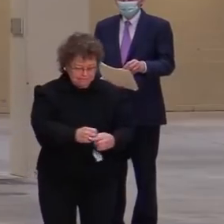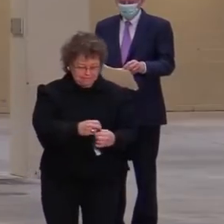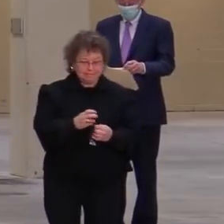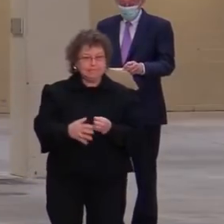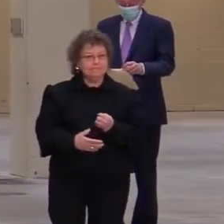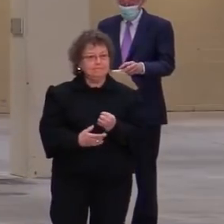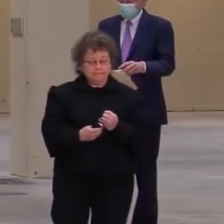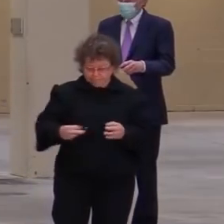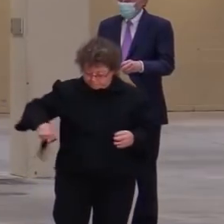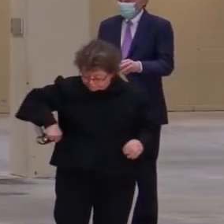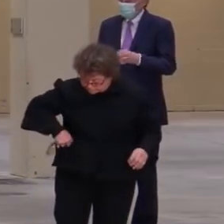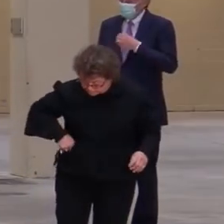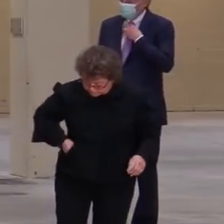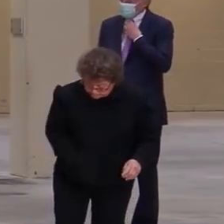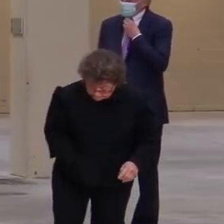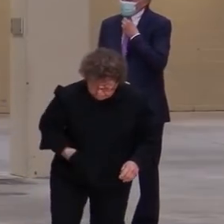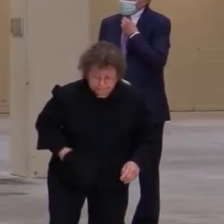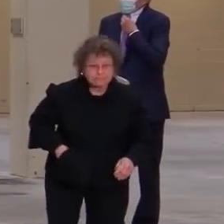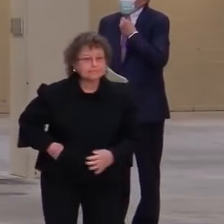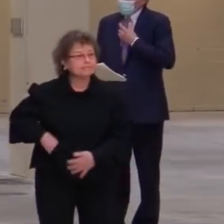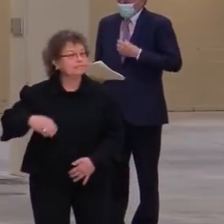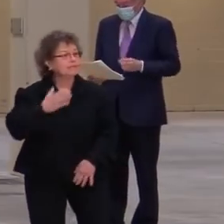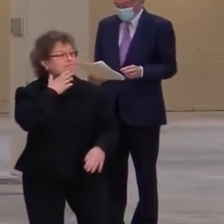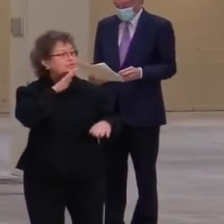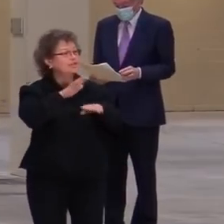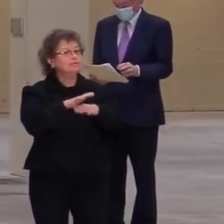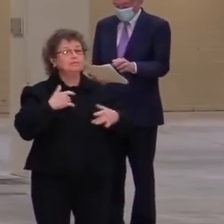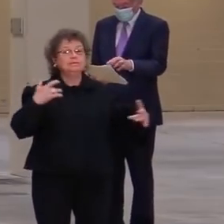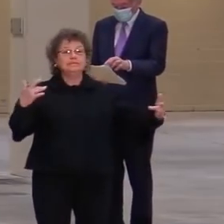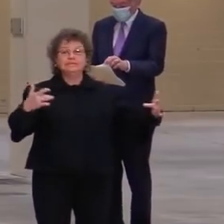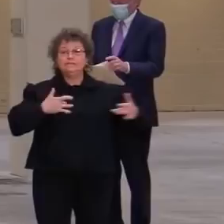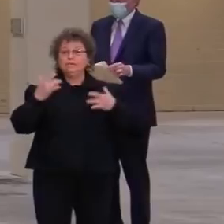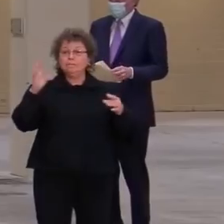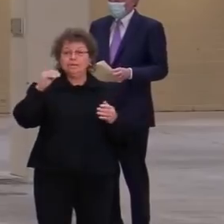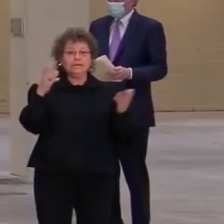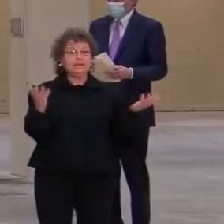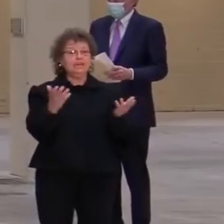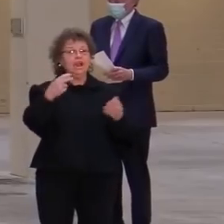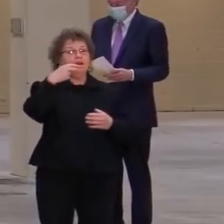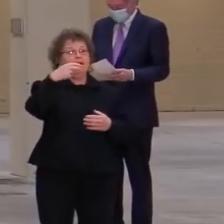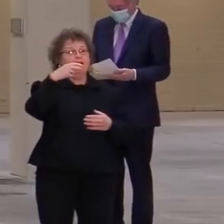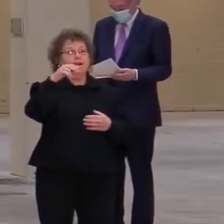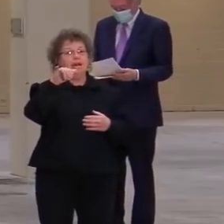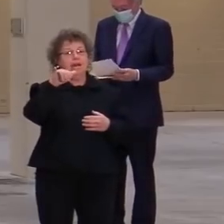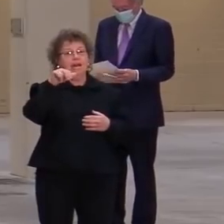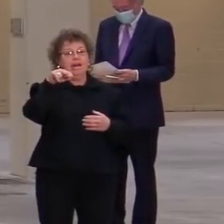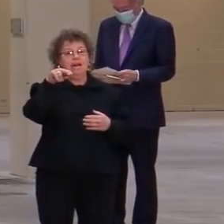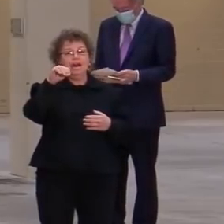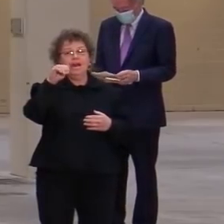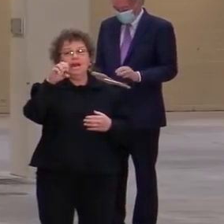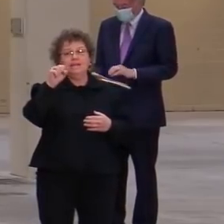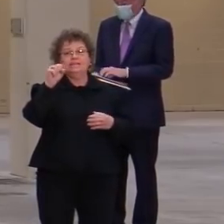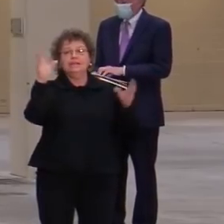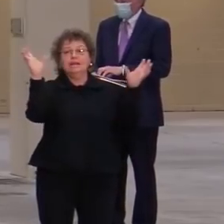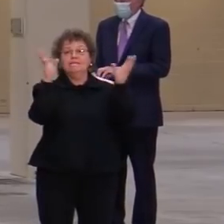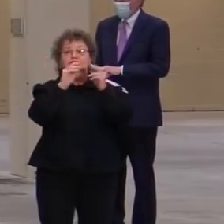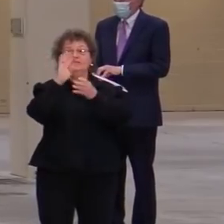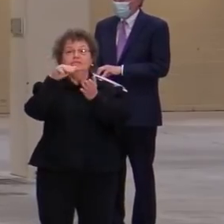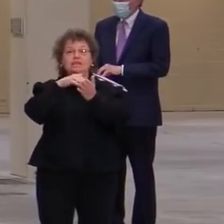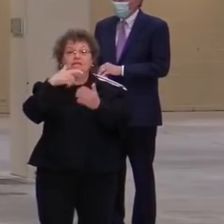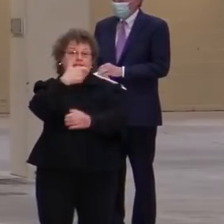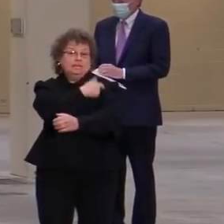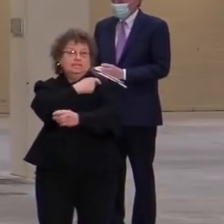So good afternoon. We're all excited to be here today at the Heinz Convention Center vaccination site to mark the start of